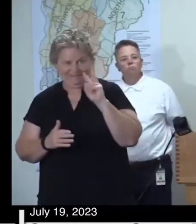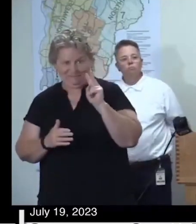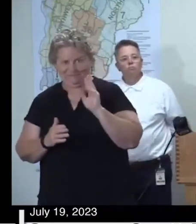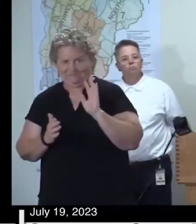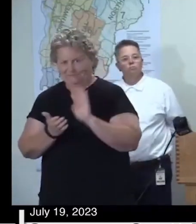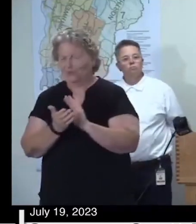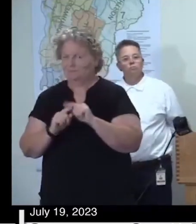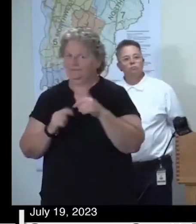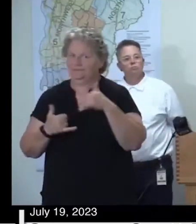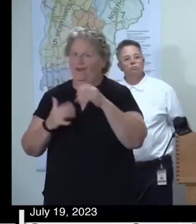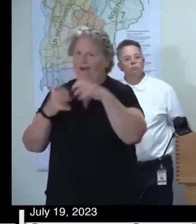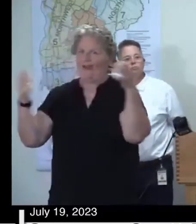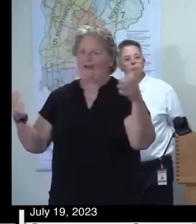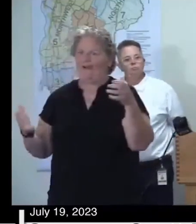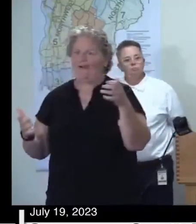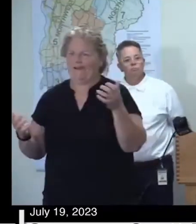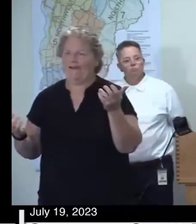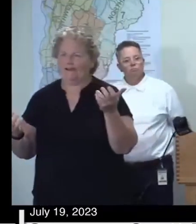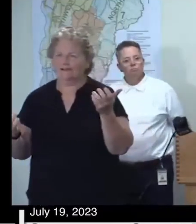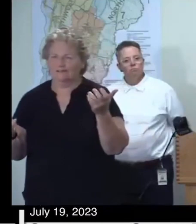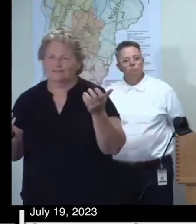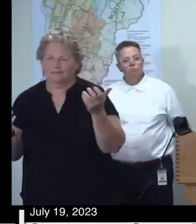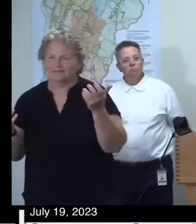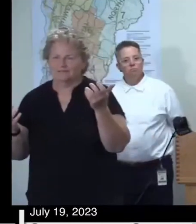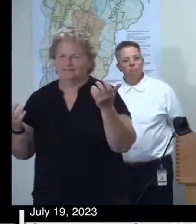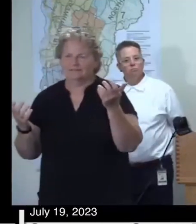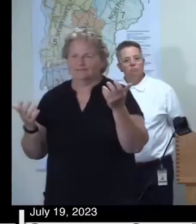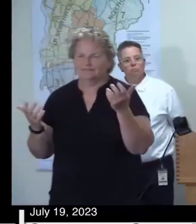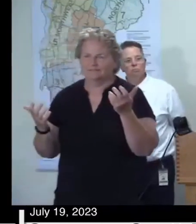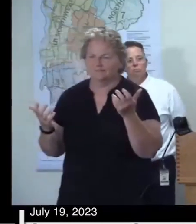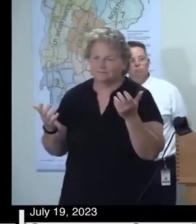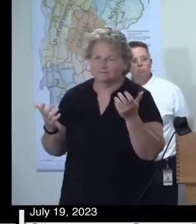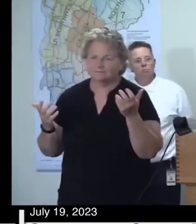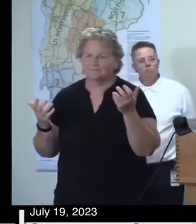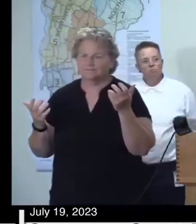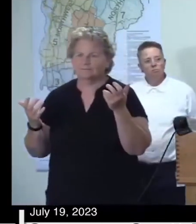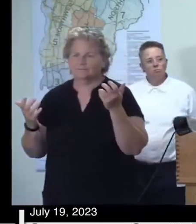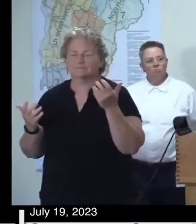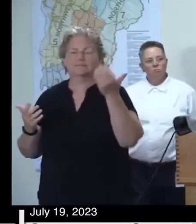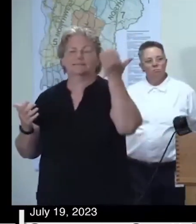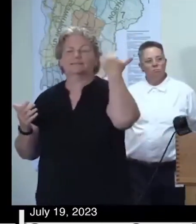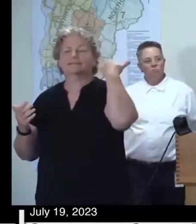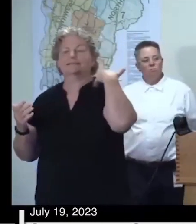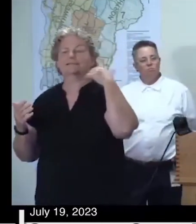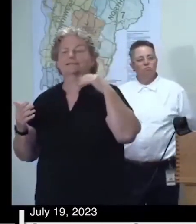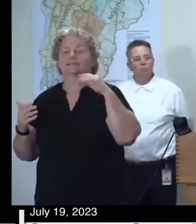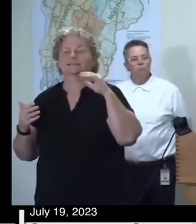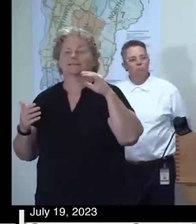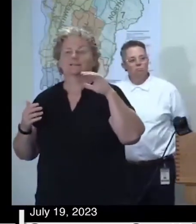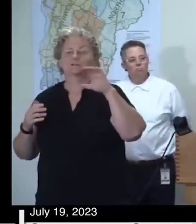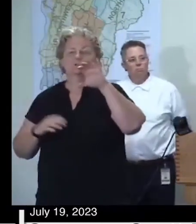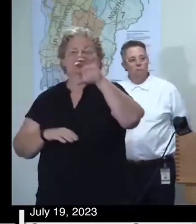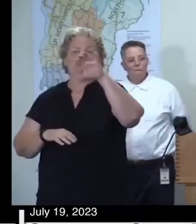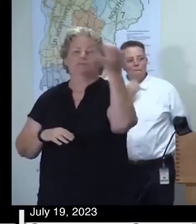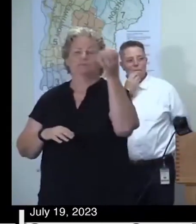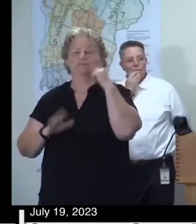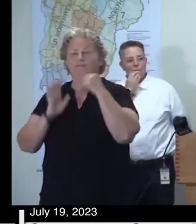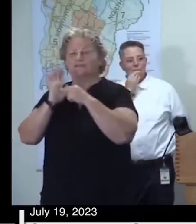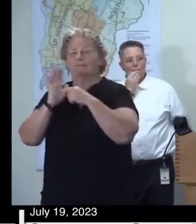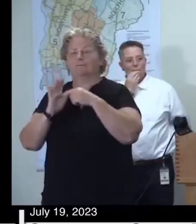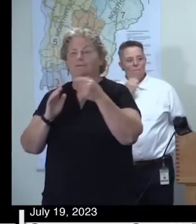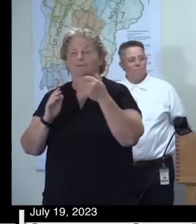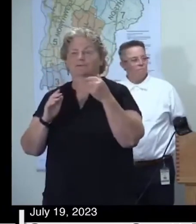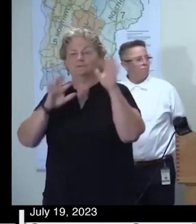conference. You know, in the Christmas storm we had, a lot of power outages, and my young daughter ended up in our